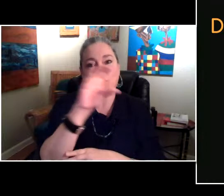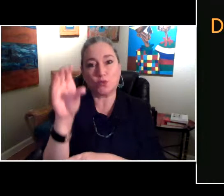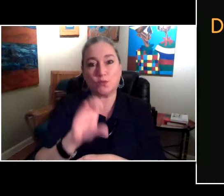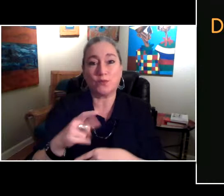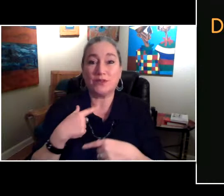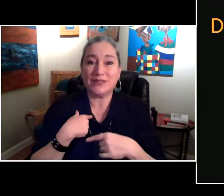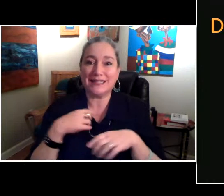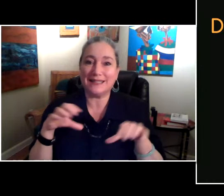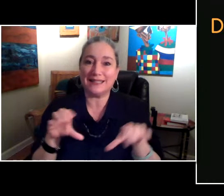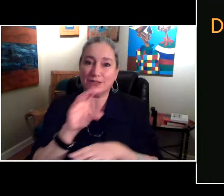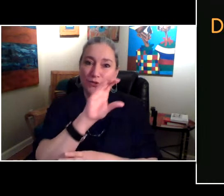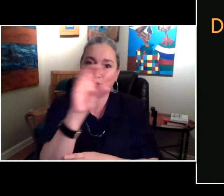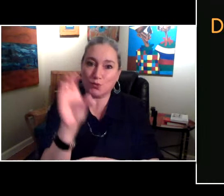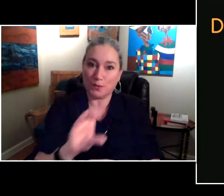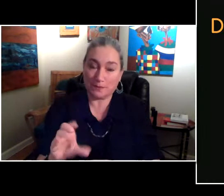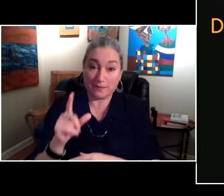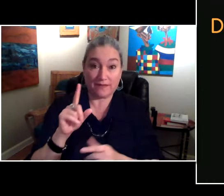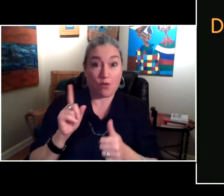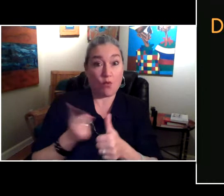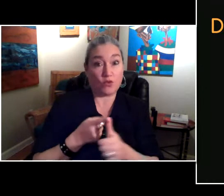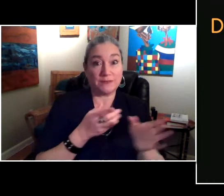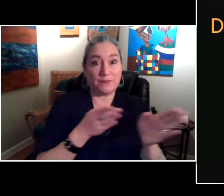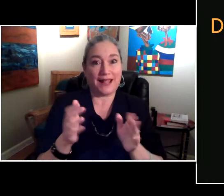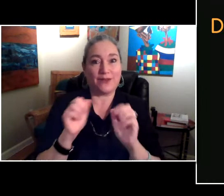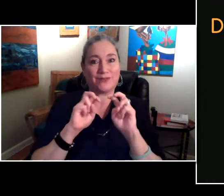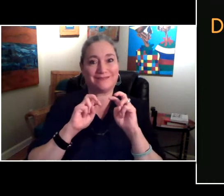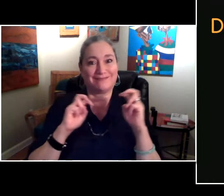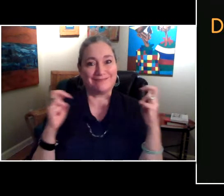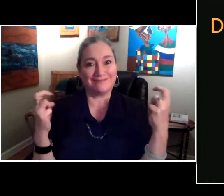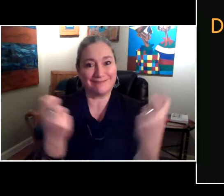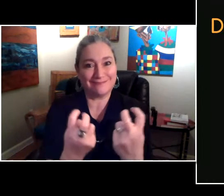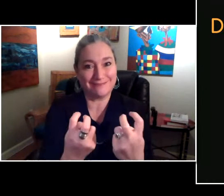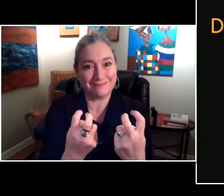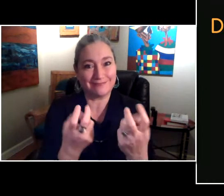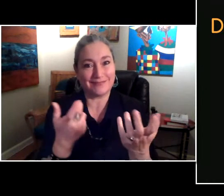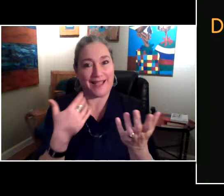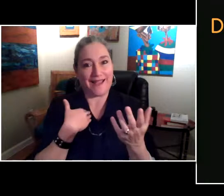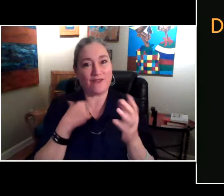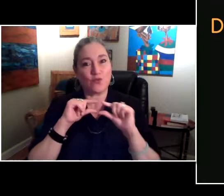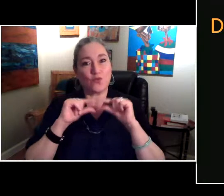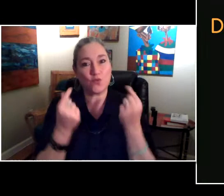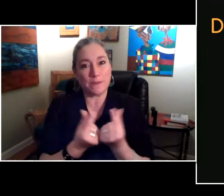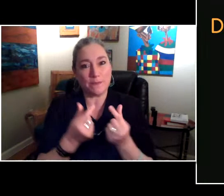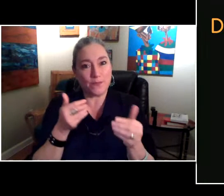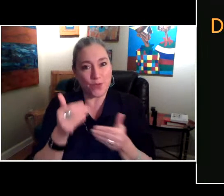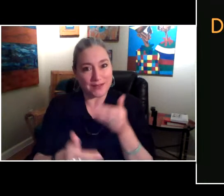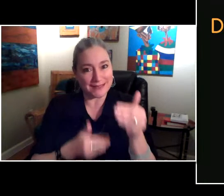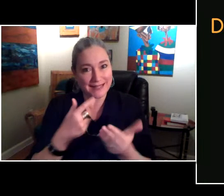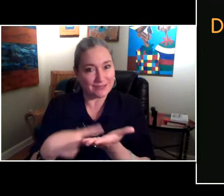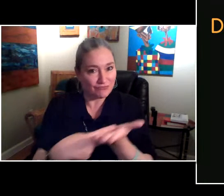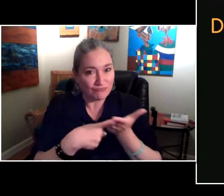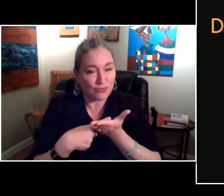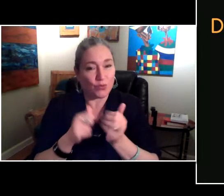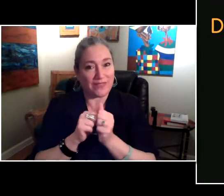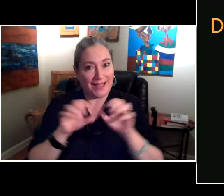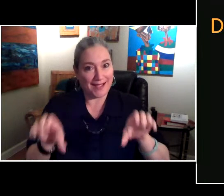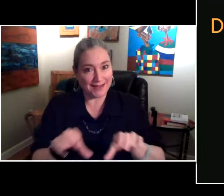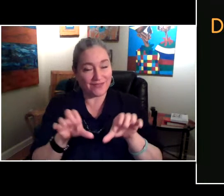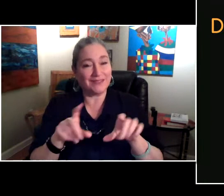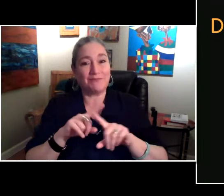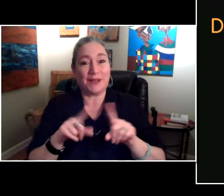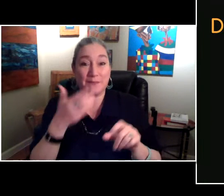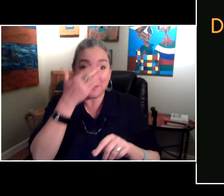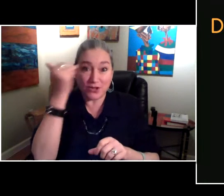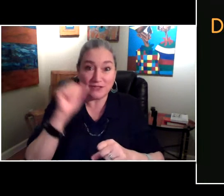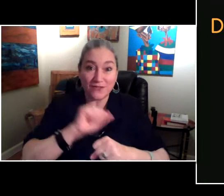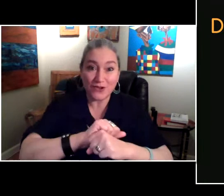fourth, 13 affirmative art pieces. And then finally, we had Zoom recordings of participant discussion.